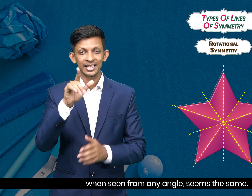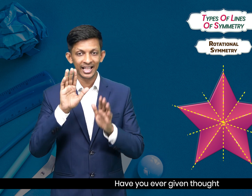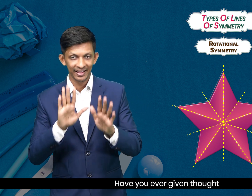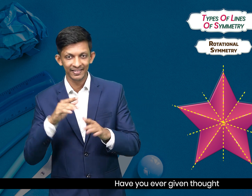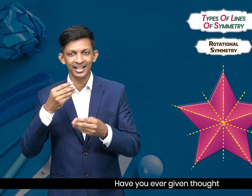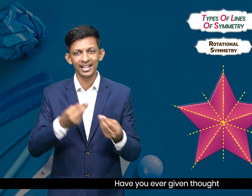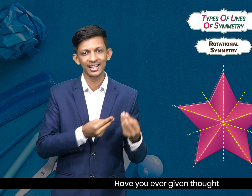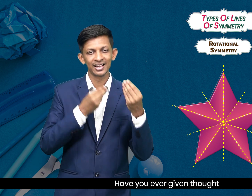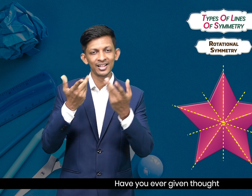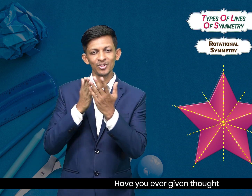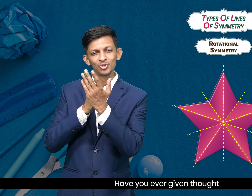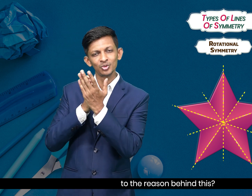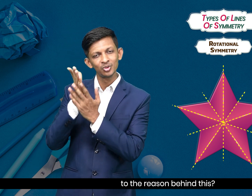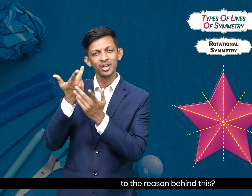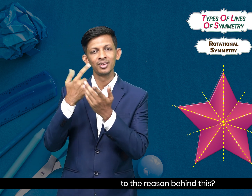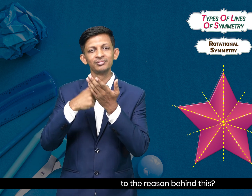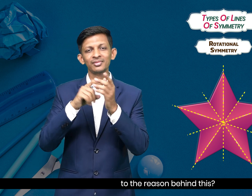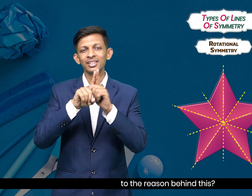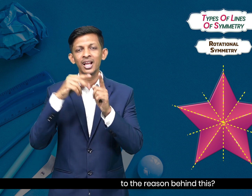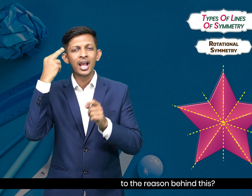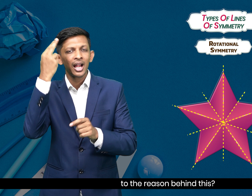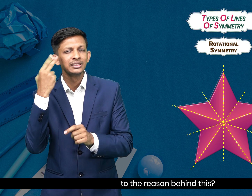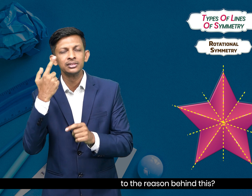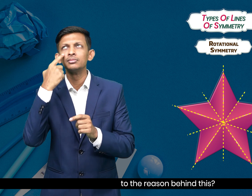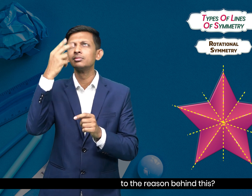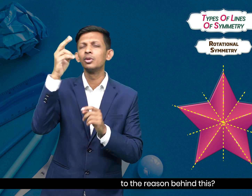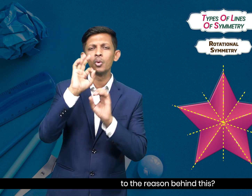Have you ever given thought to the reason behind this?